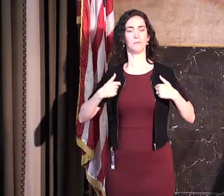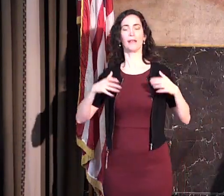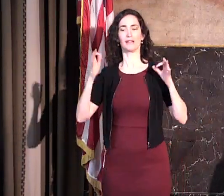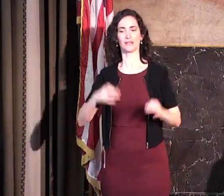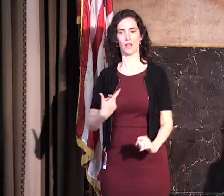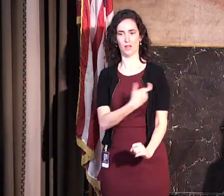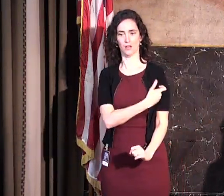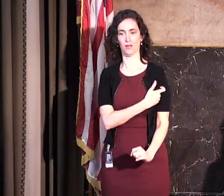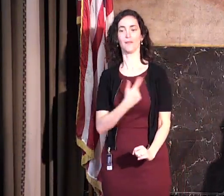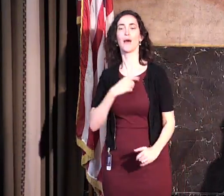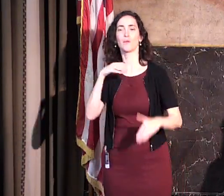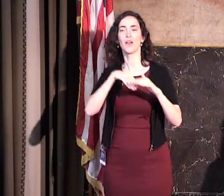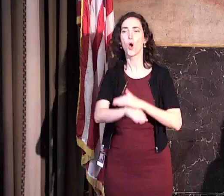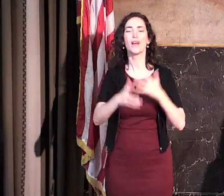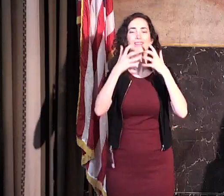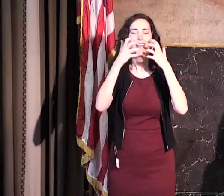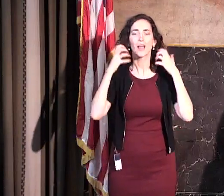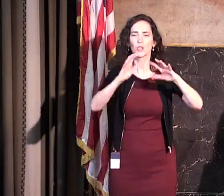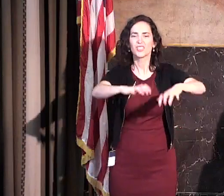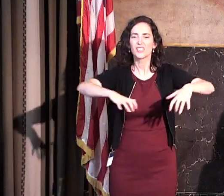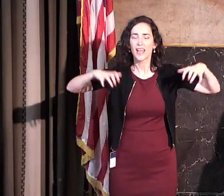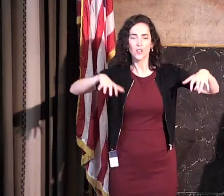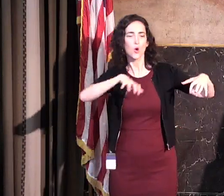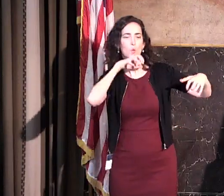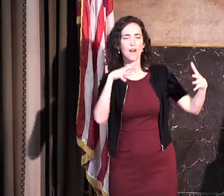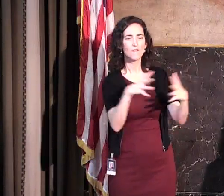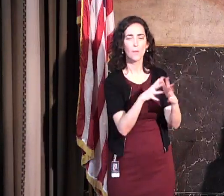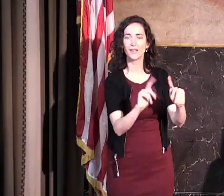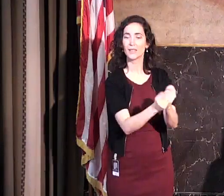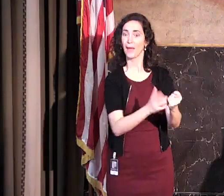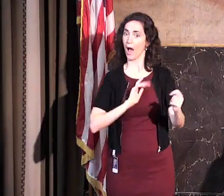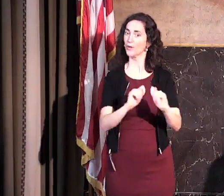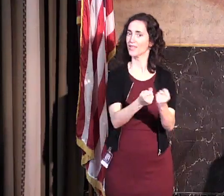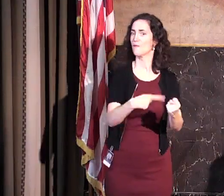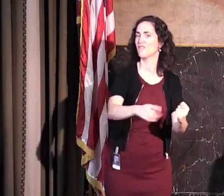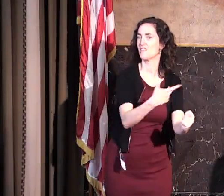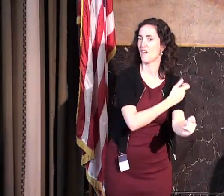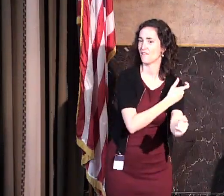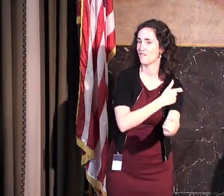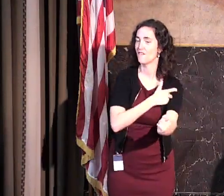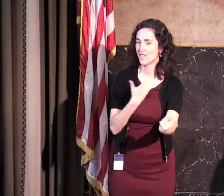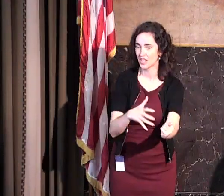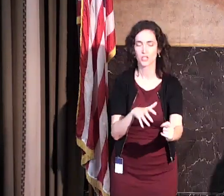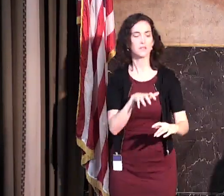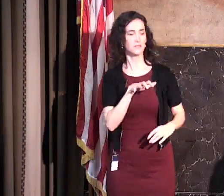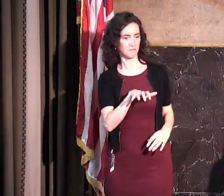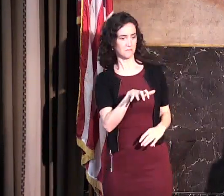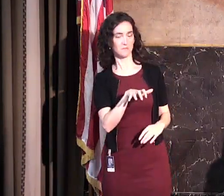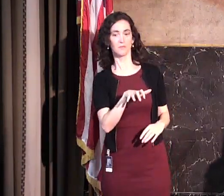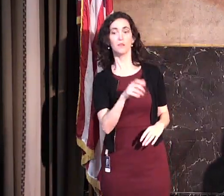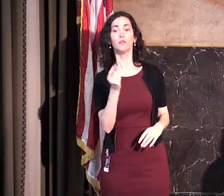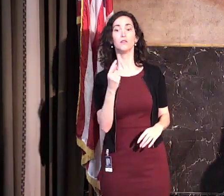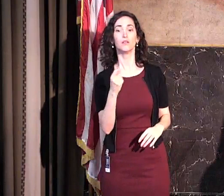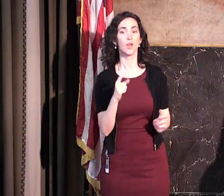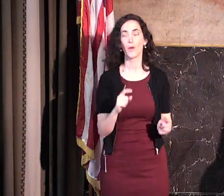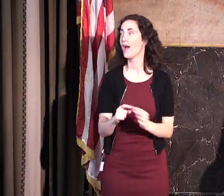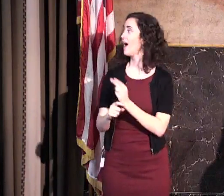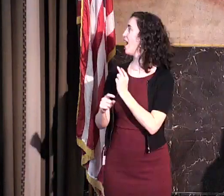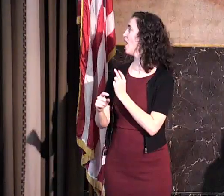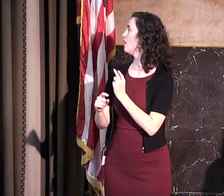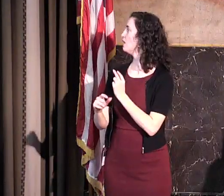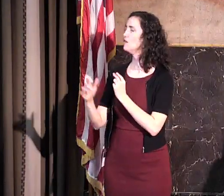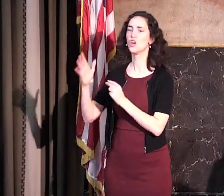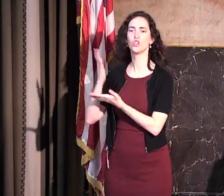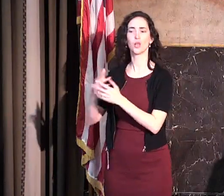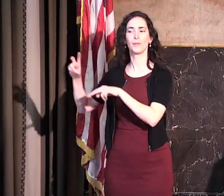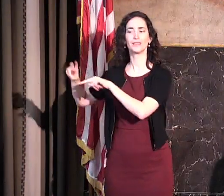a phenomenal game of football over and over again this year. But when I look in the front and the back of me, there will be people who are not there, people who I